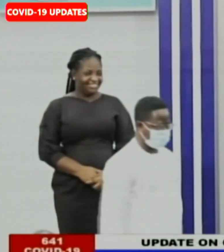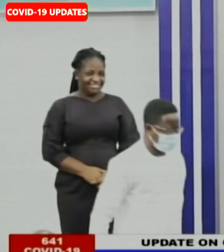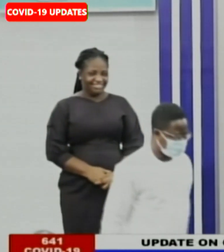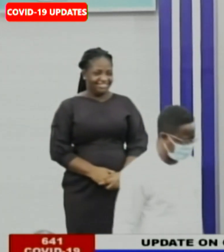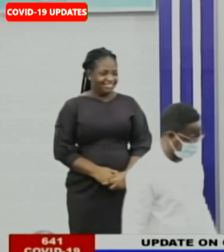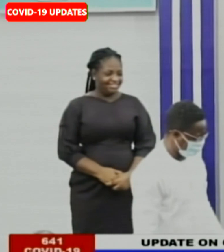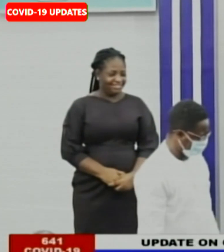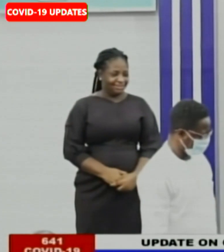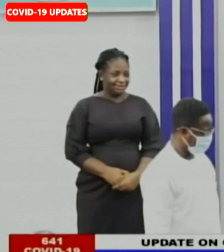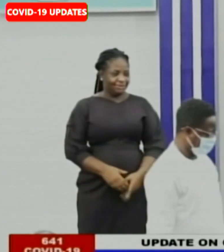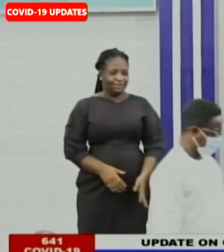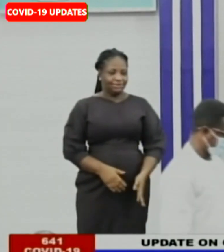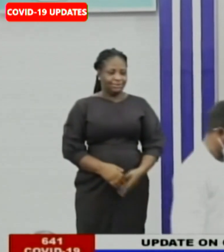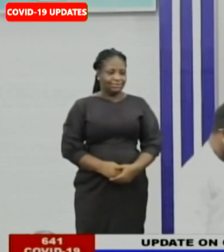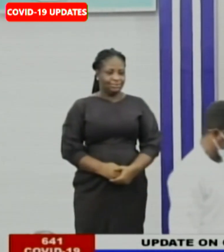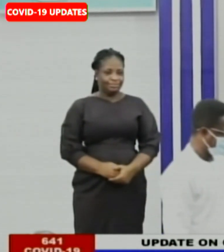so much.